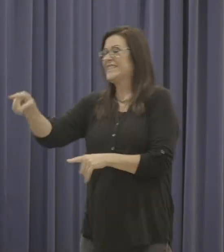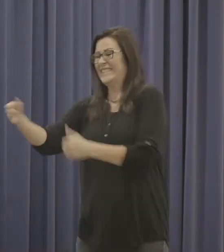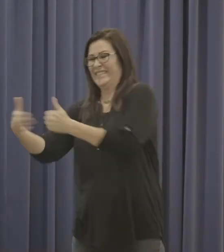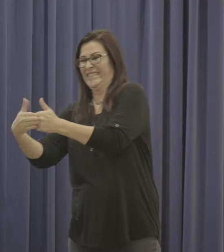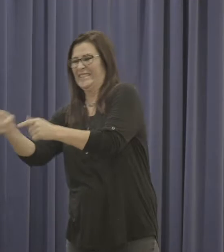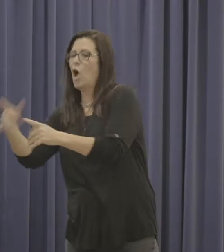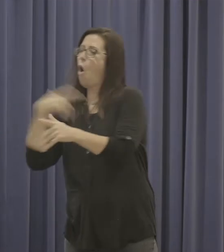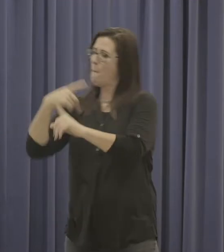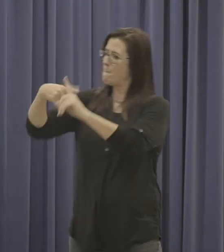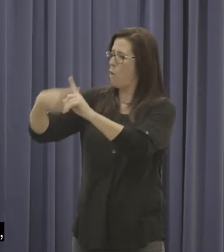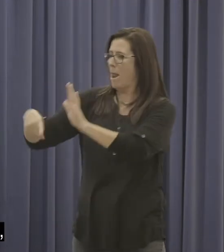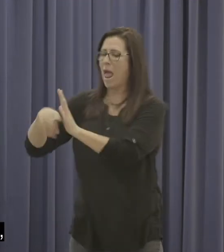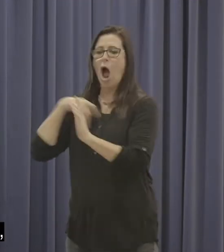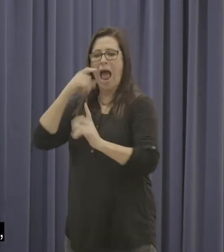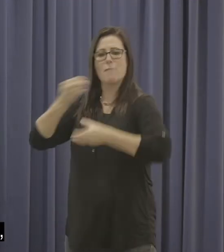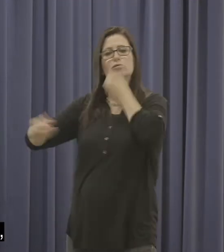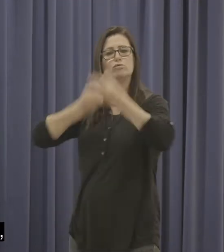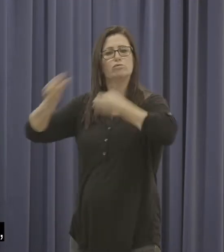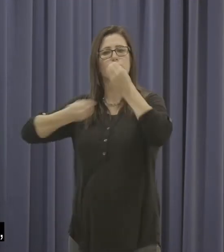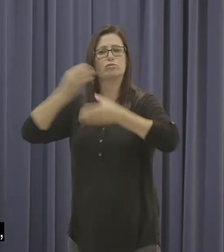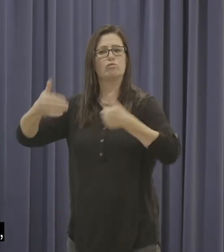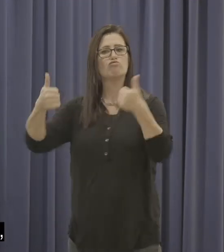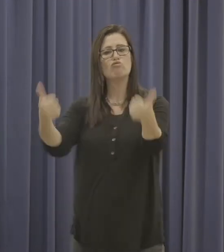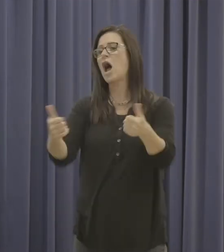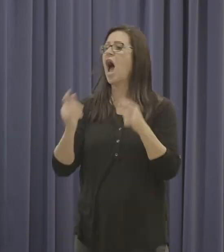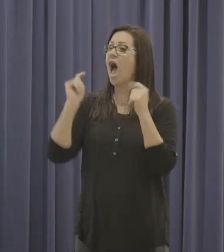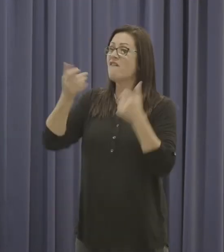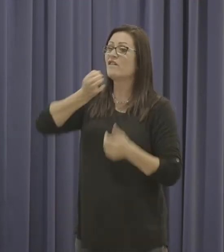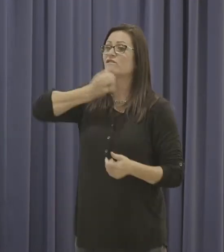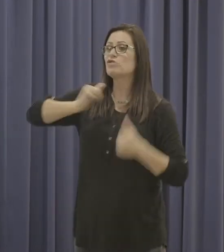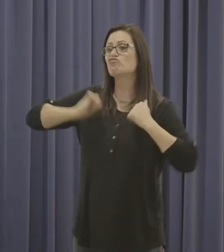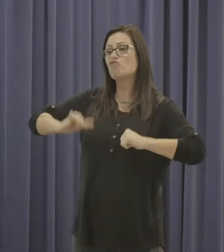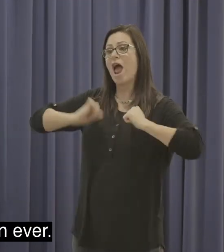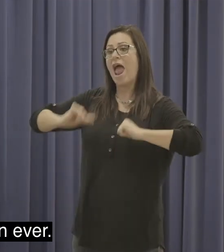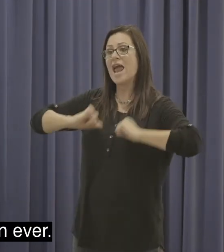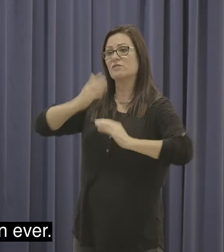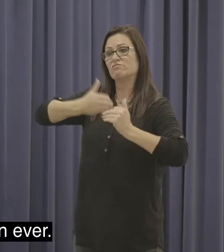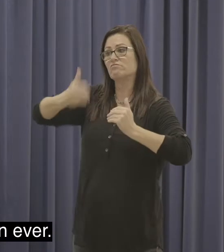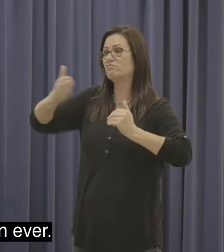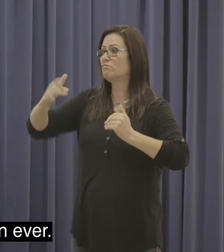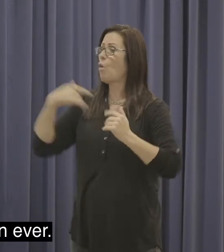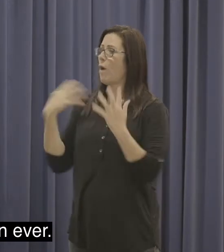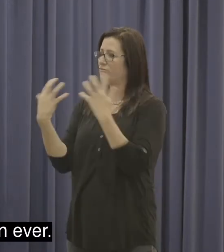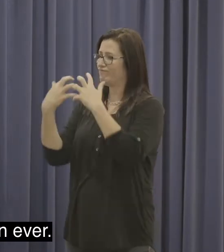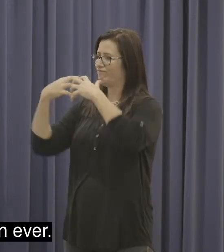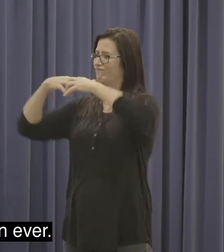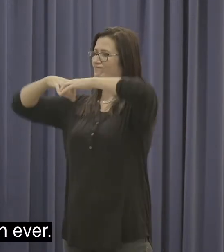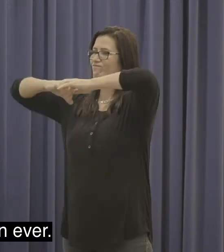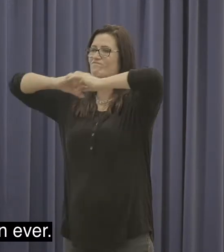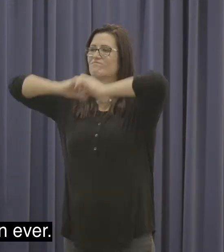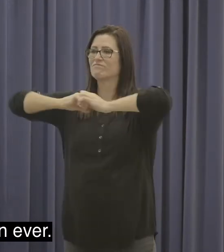field. After a few training sessions, the bonds within the team grew stronger than